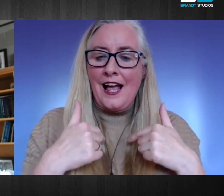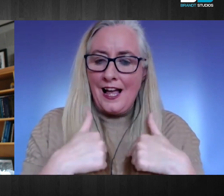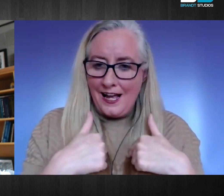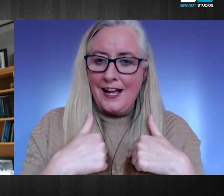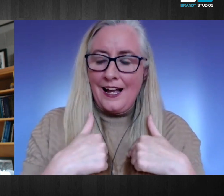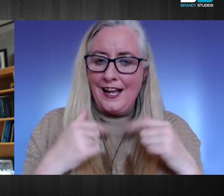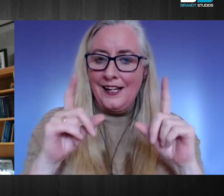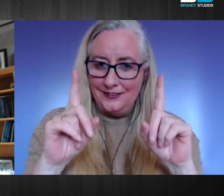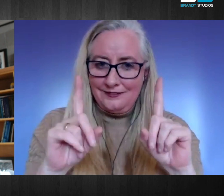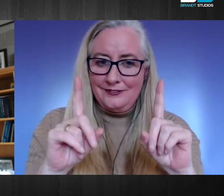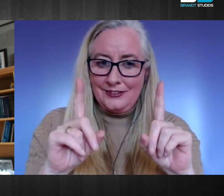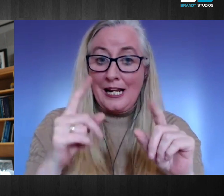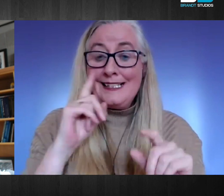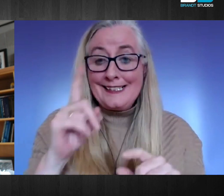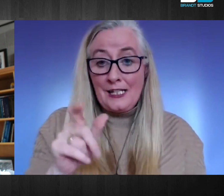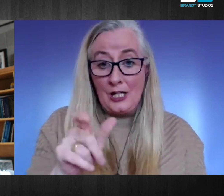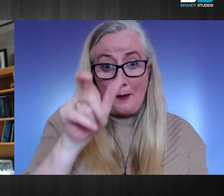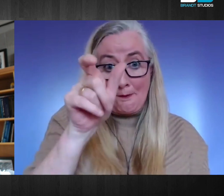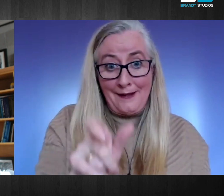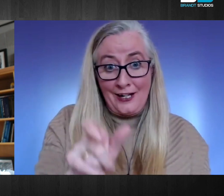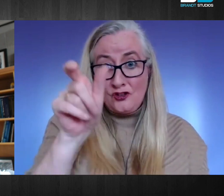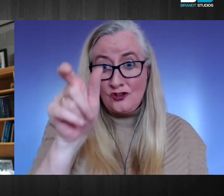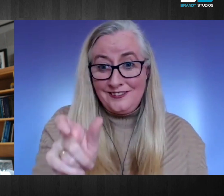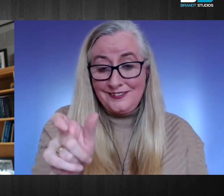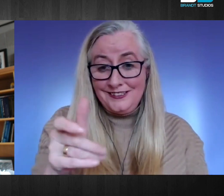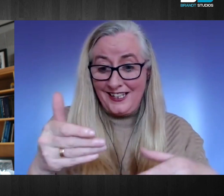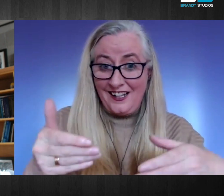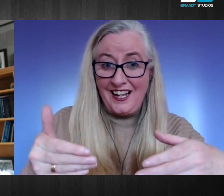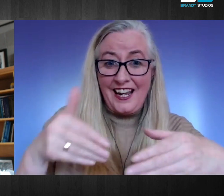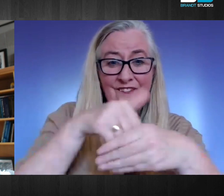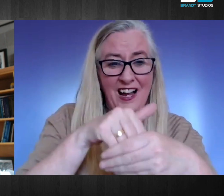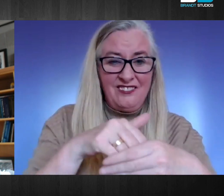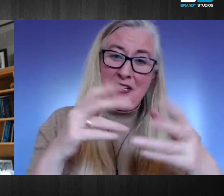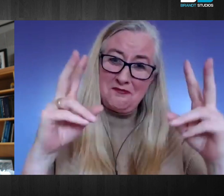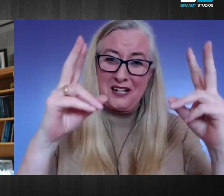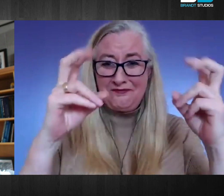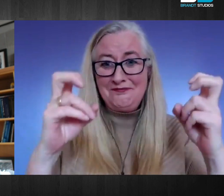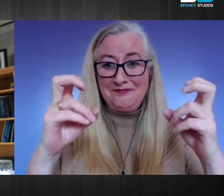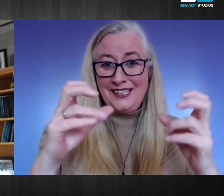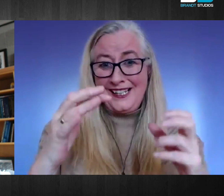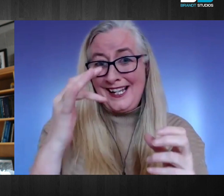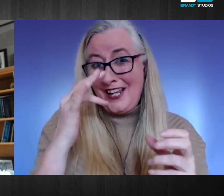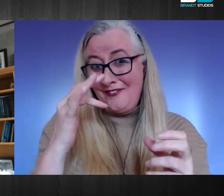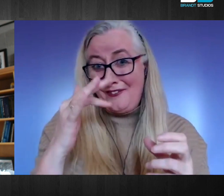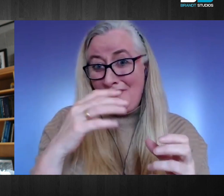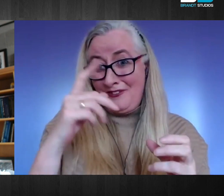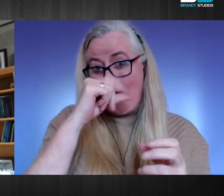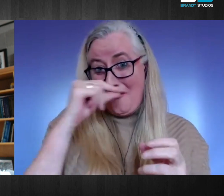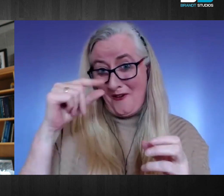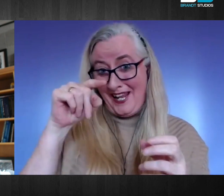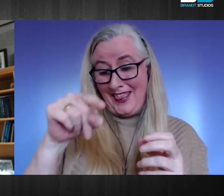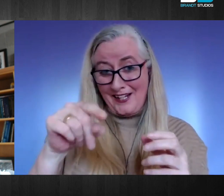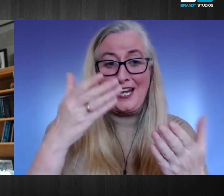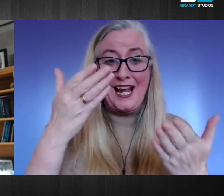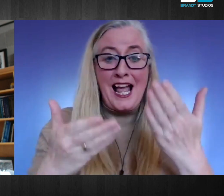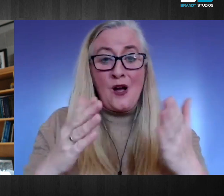patient involvement, if you want to call it that, as a key element of delivering good